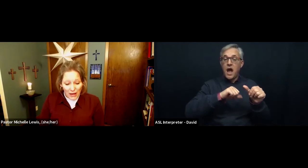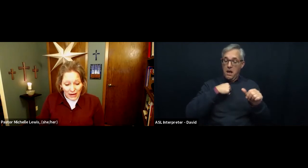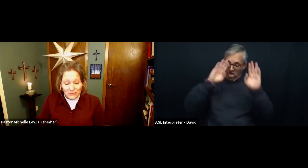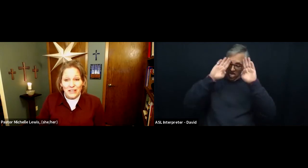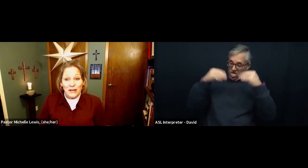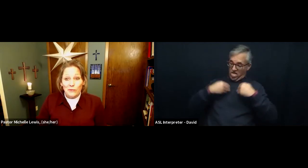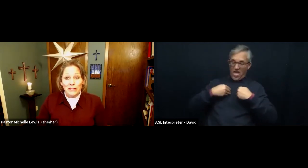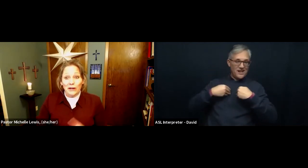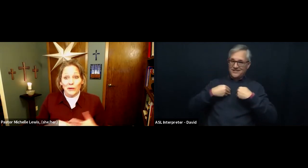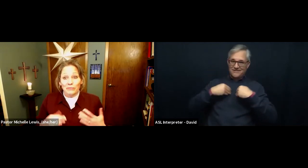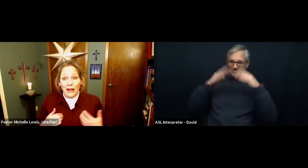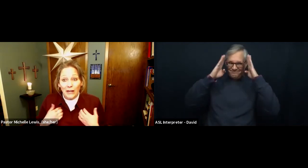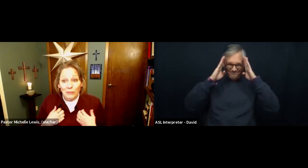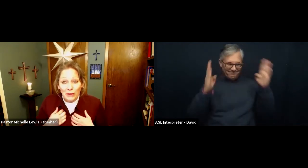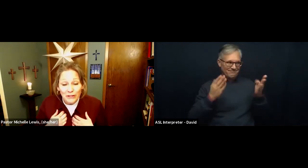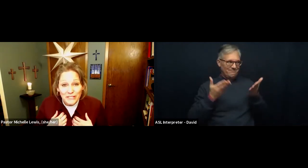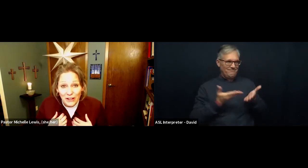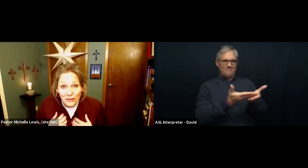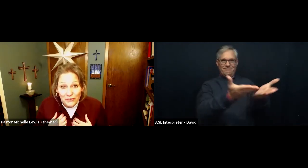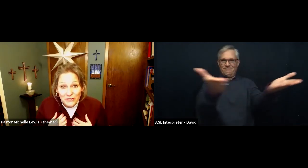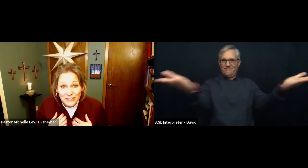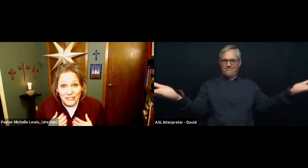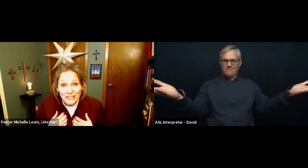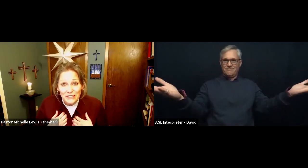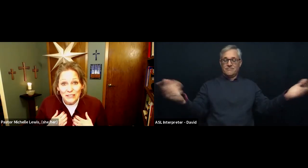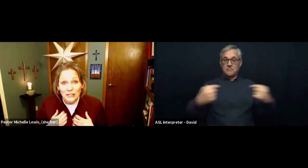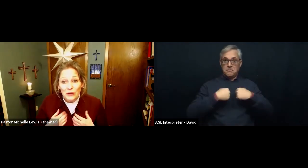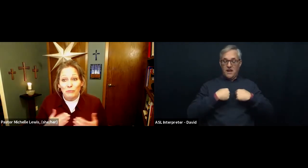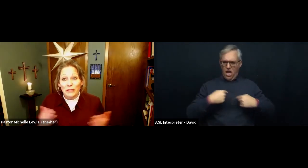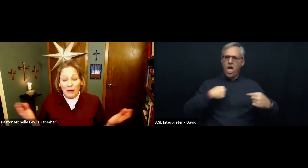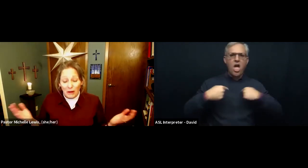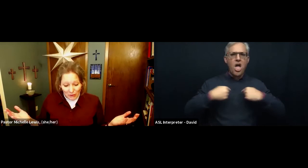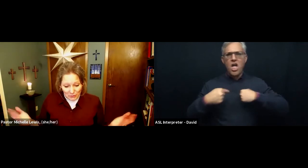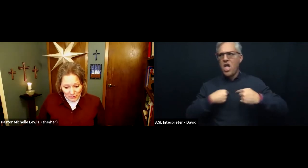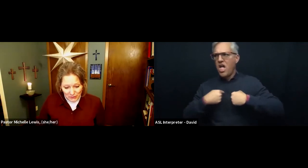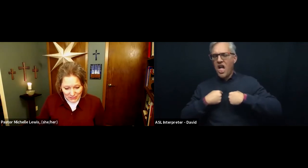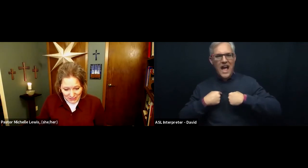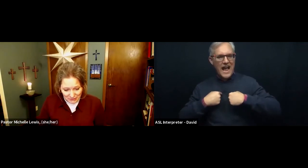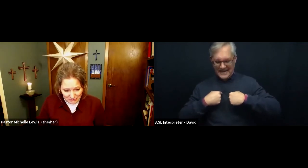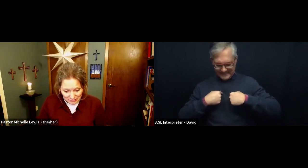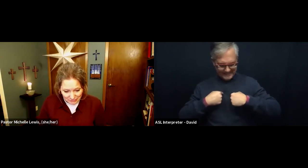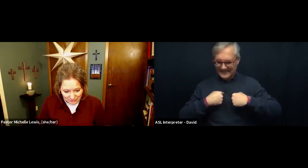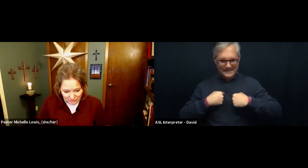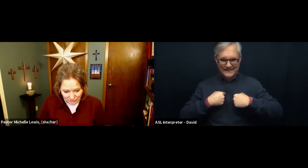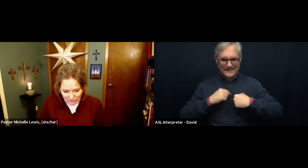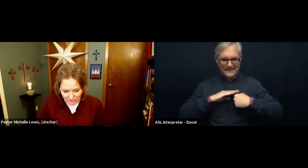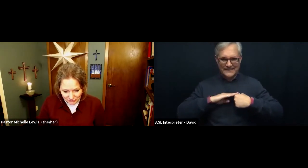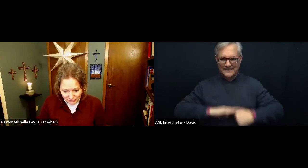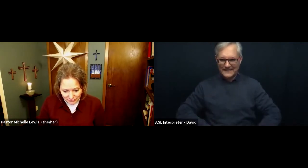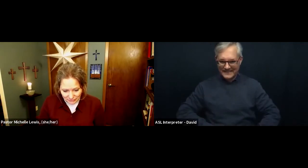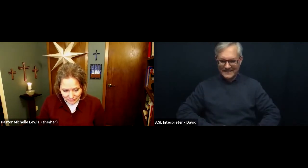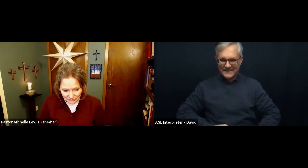Our lives become not about ourselves, but about our community.